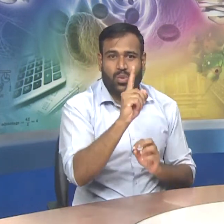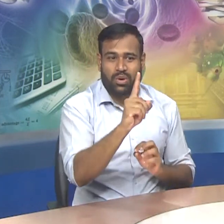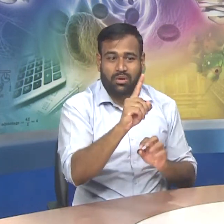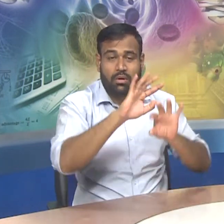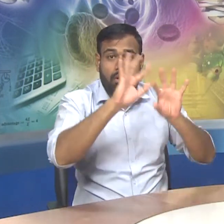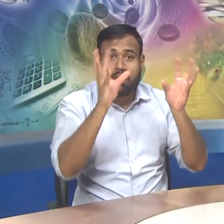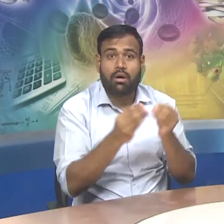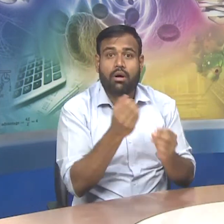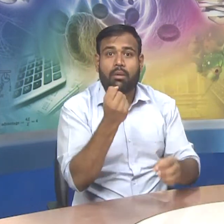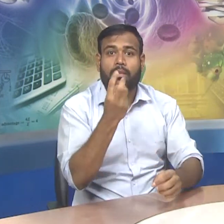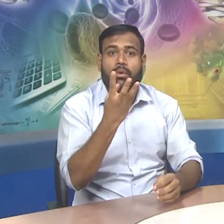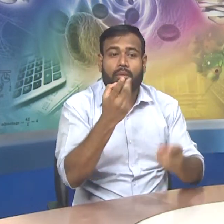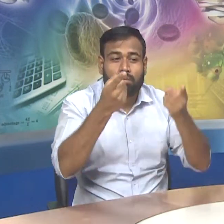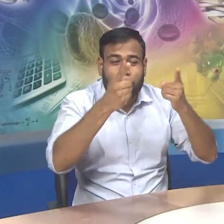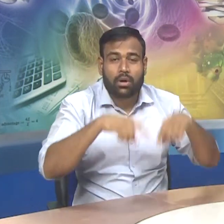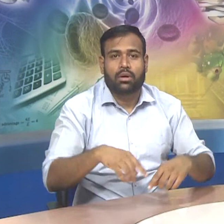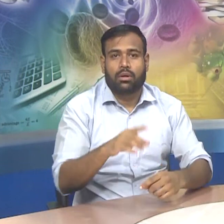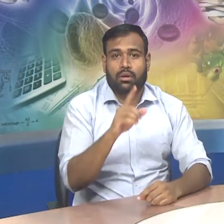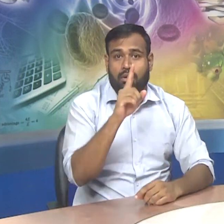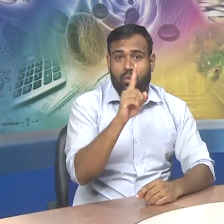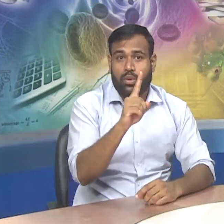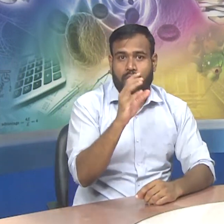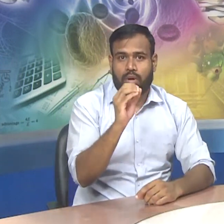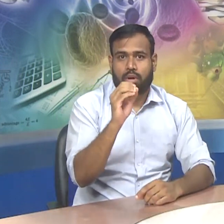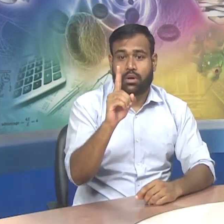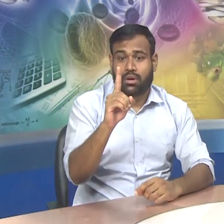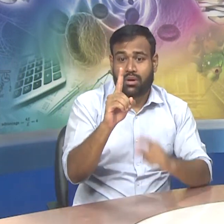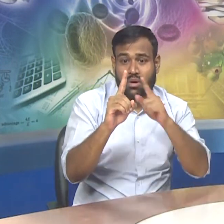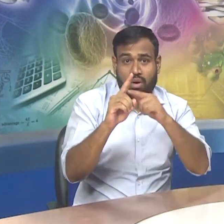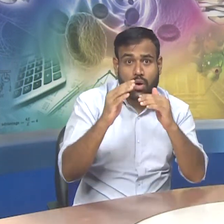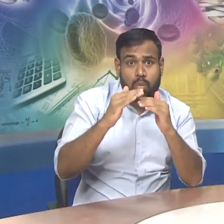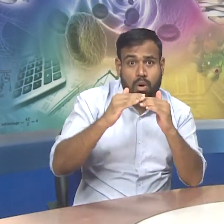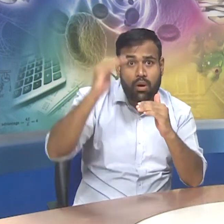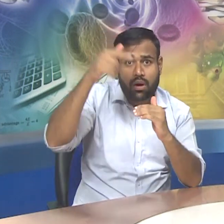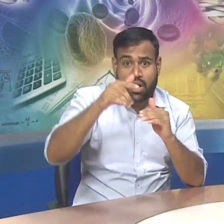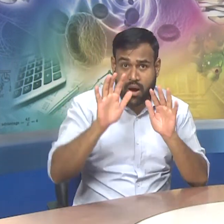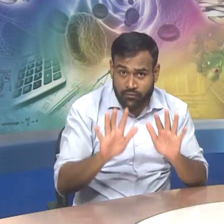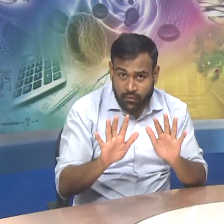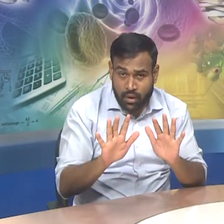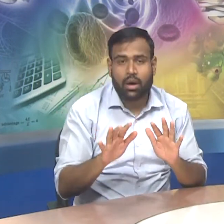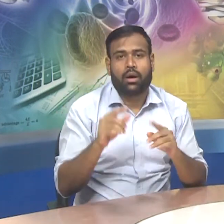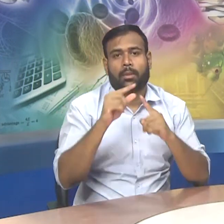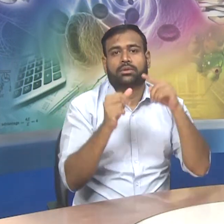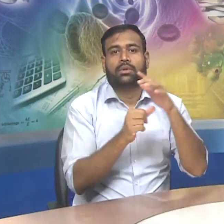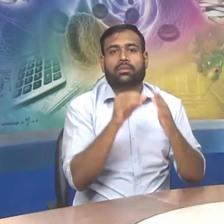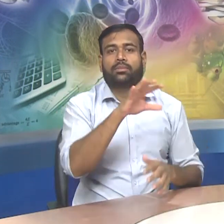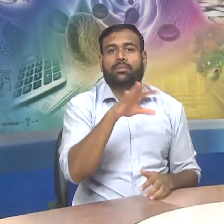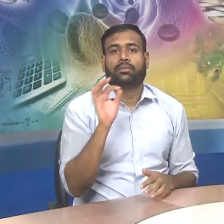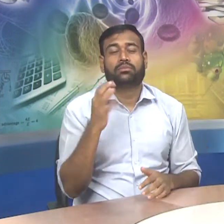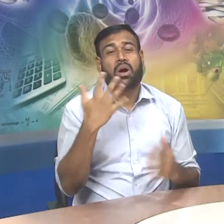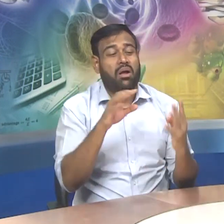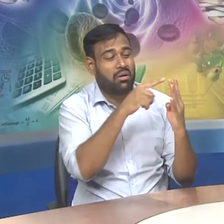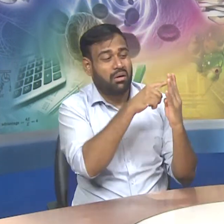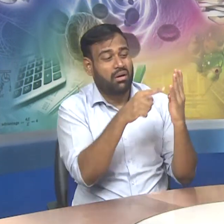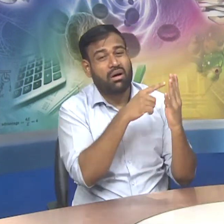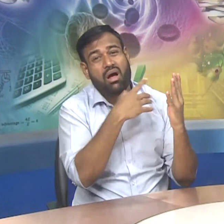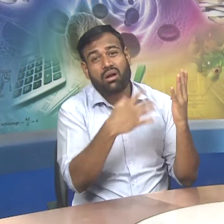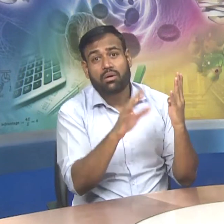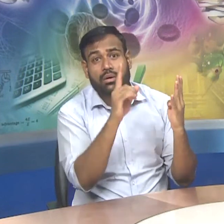be 200 divided by 1 plus 1. And when we divide this, then the